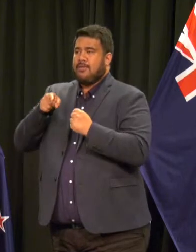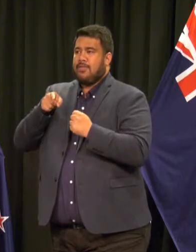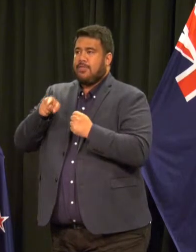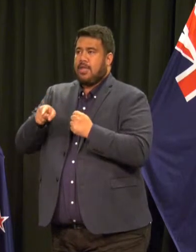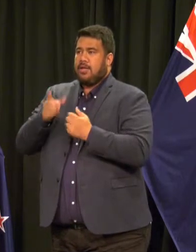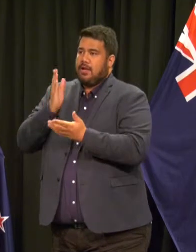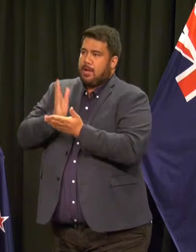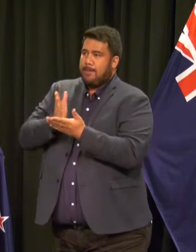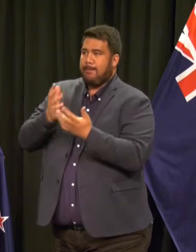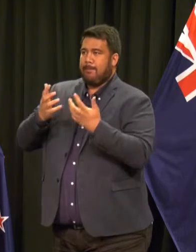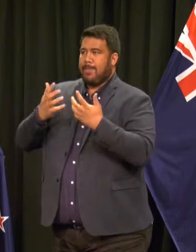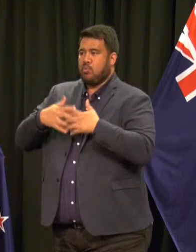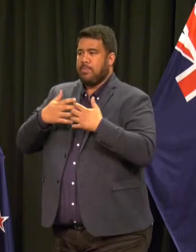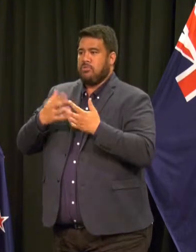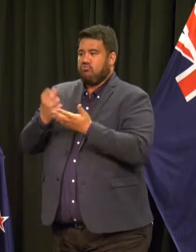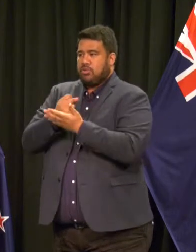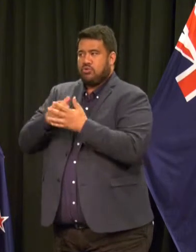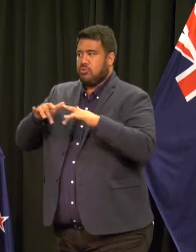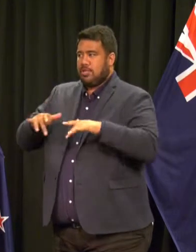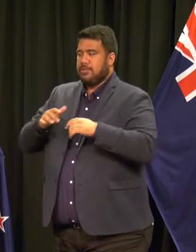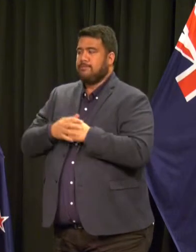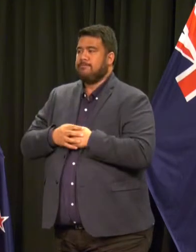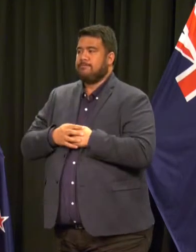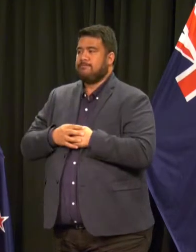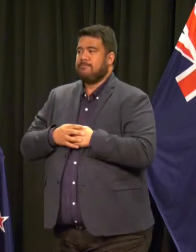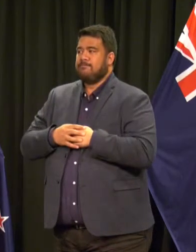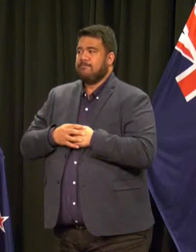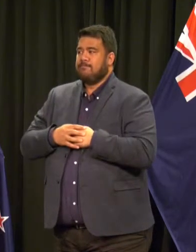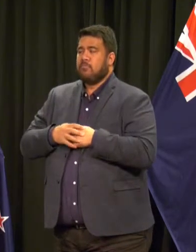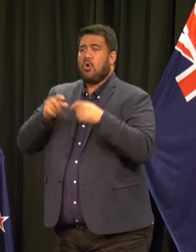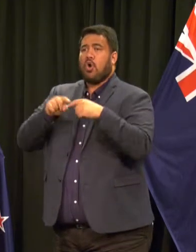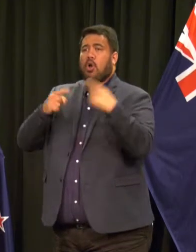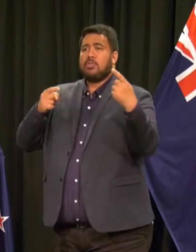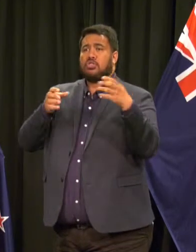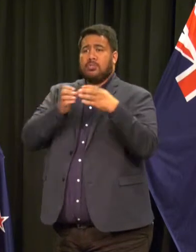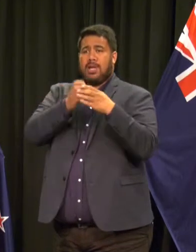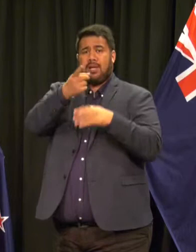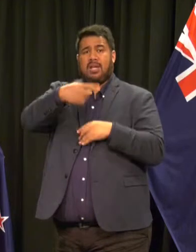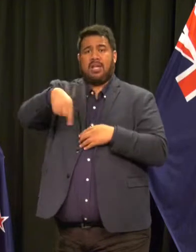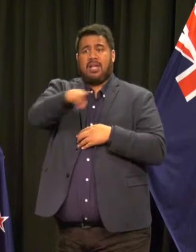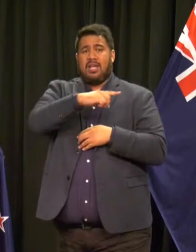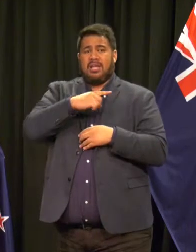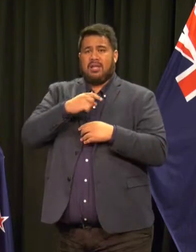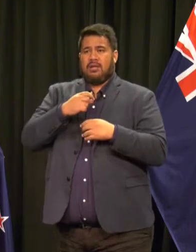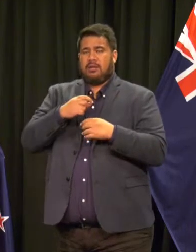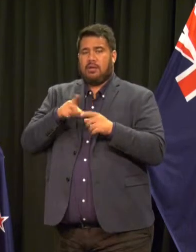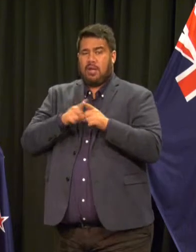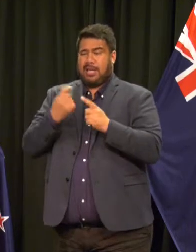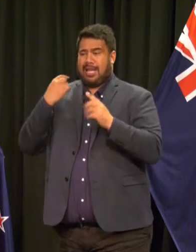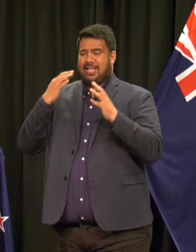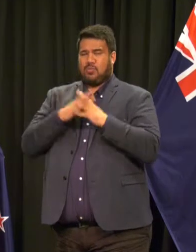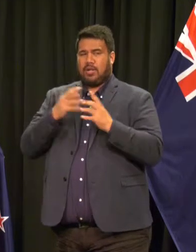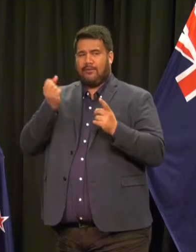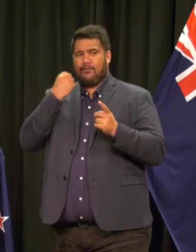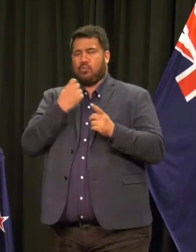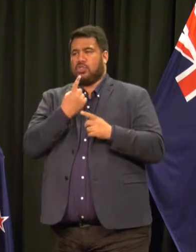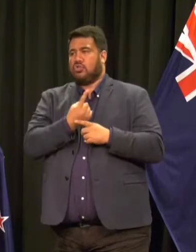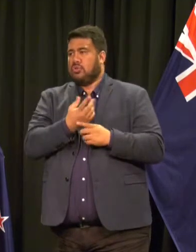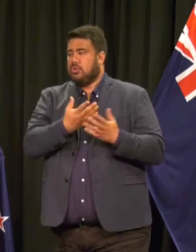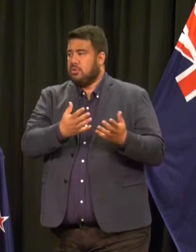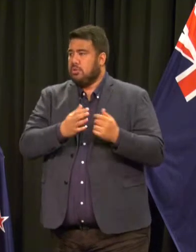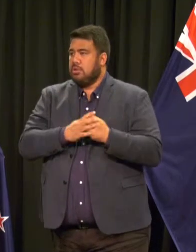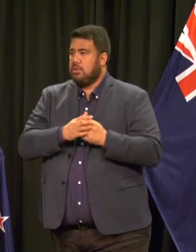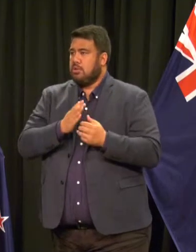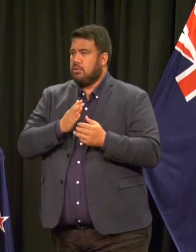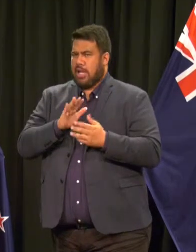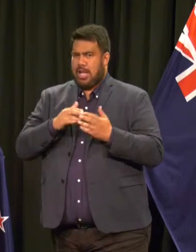those utilities now. And before some in the opposition start making a fool of themselves, they did last week, perhaps they could explain to